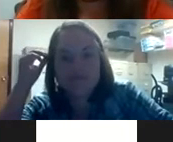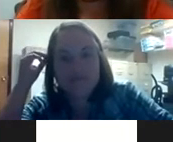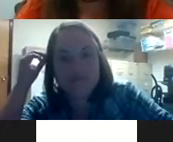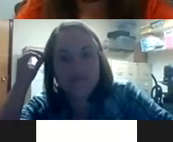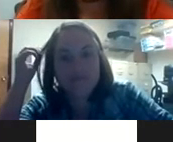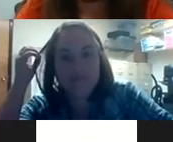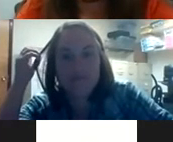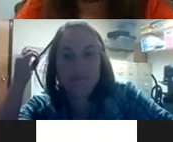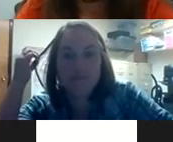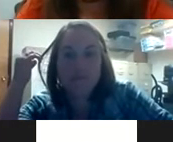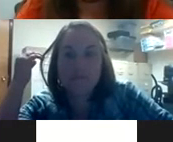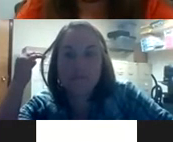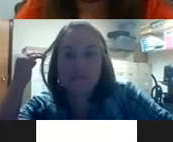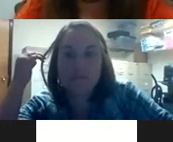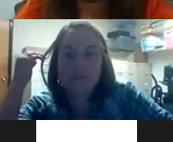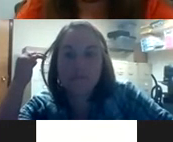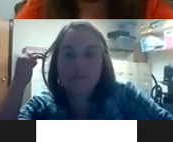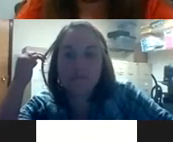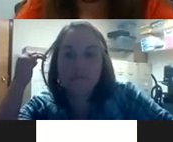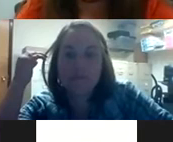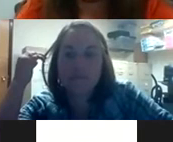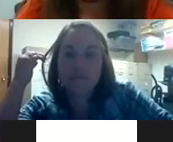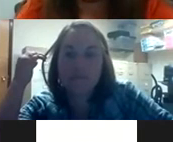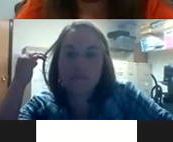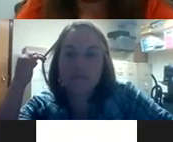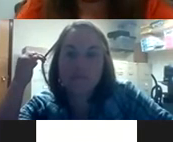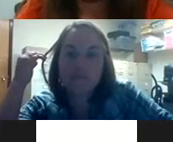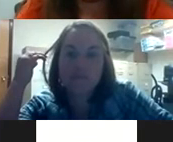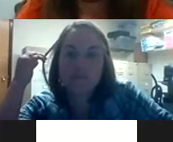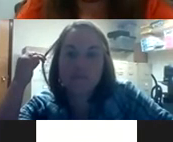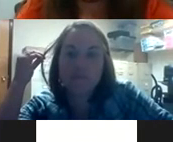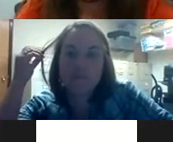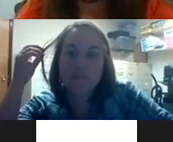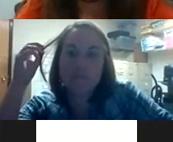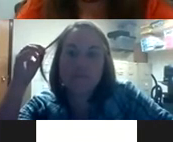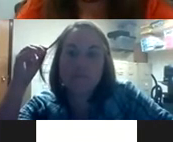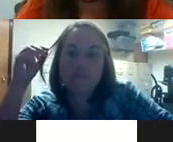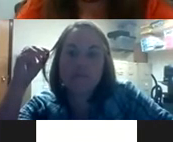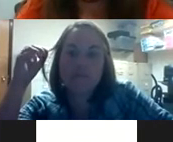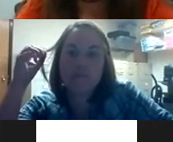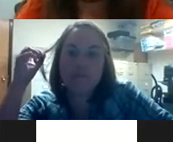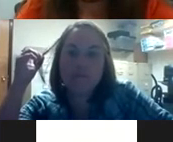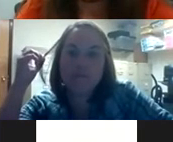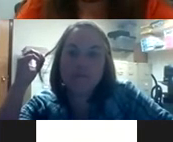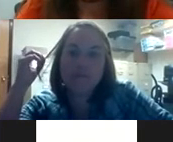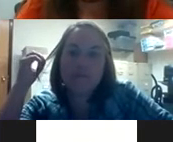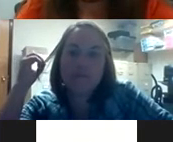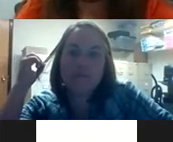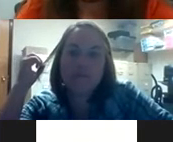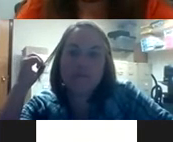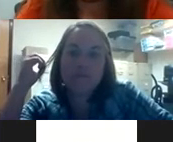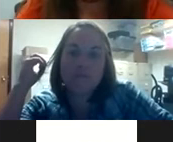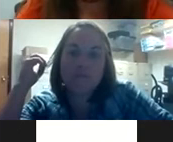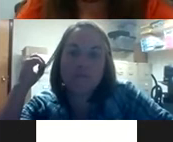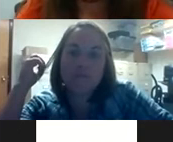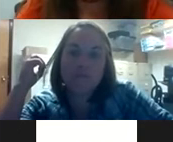And I encourage the class to go on my Google Classroom when I leave, but I'm looking for activities for